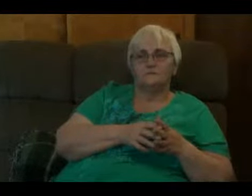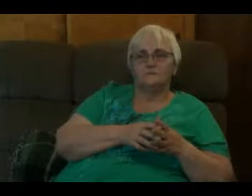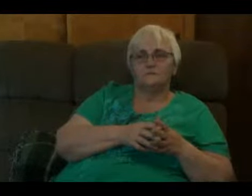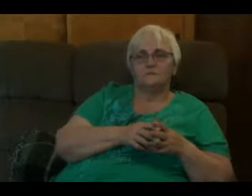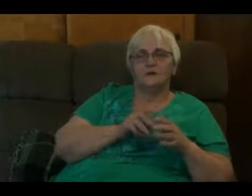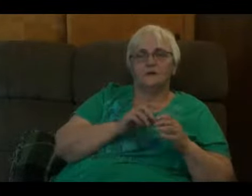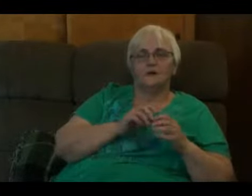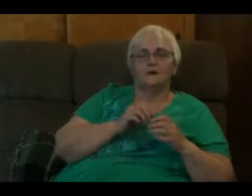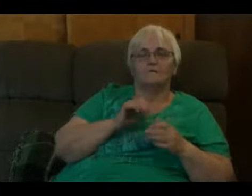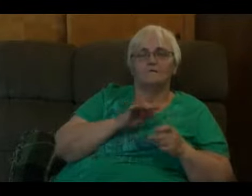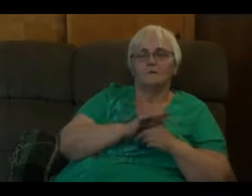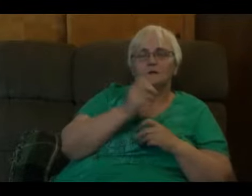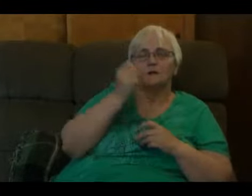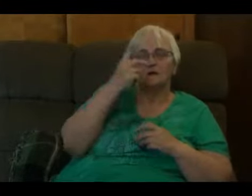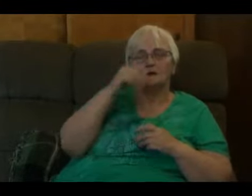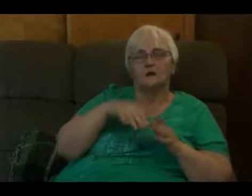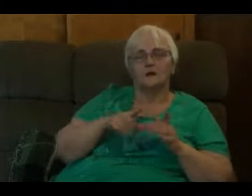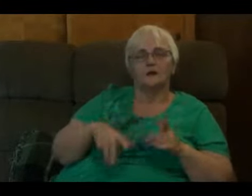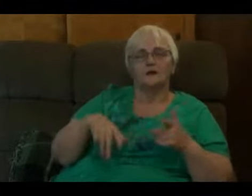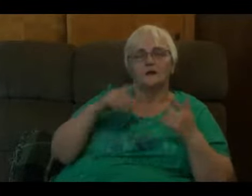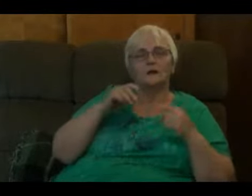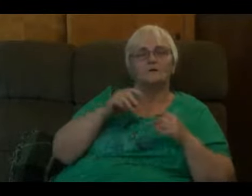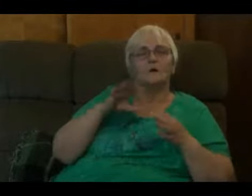Clarity in life is ours to possess.